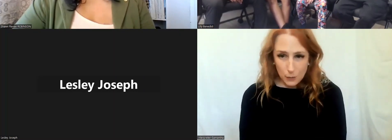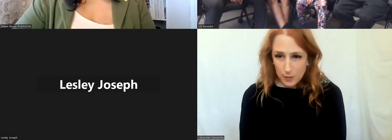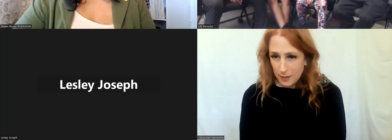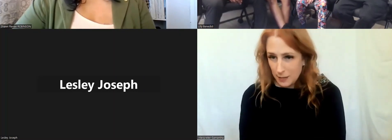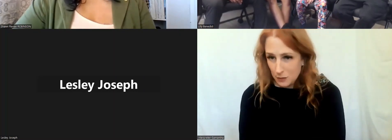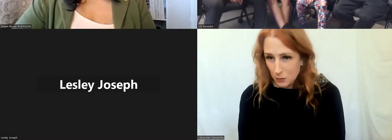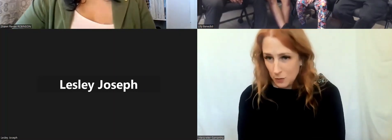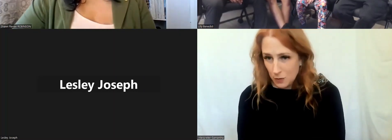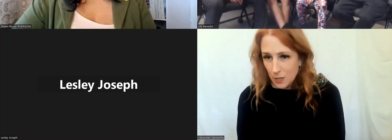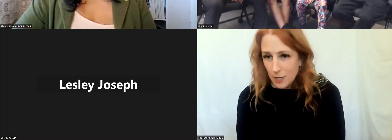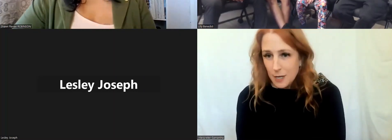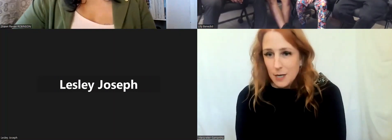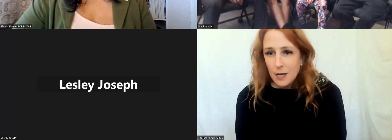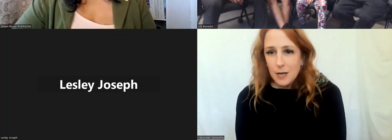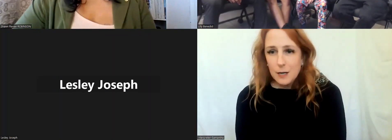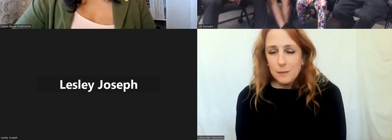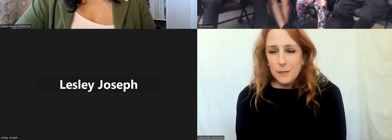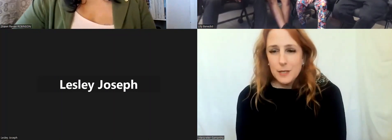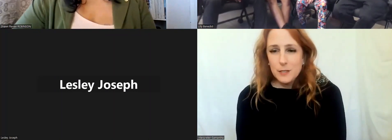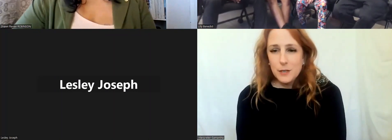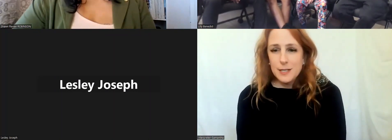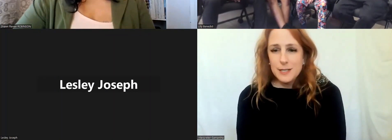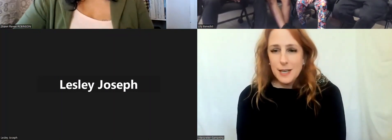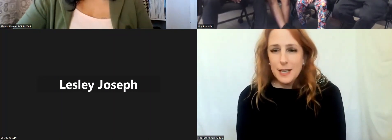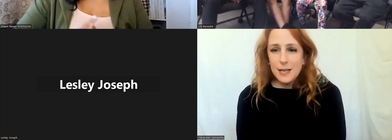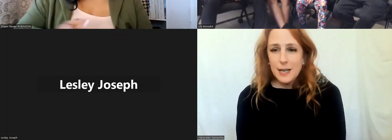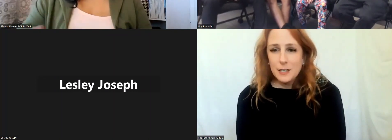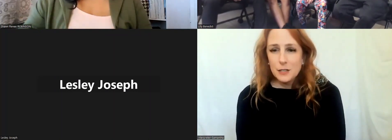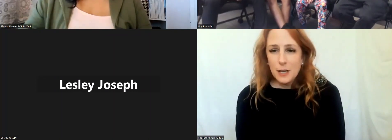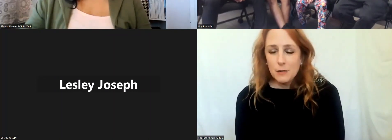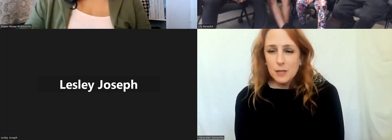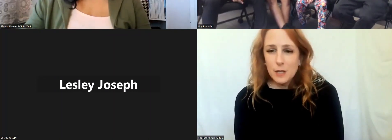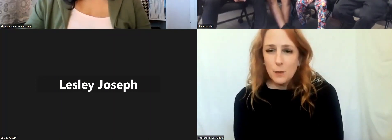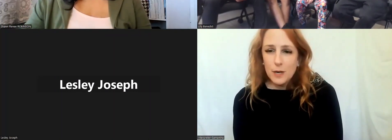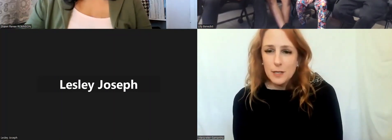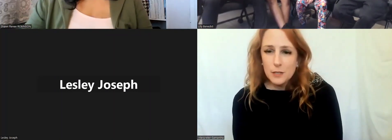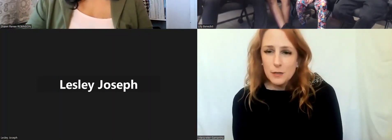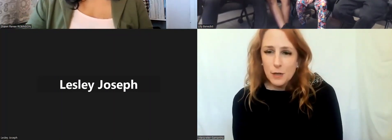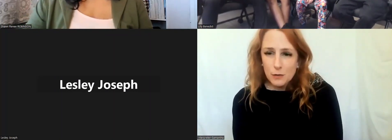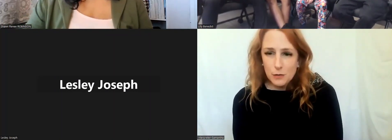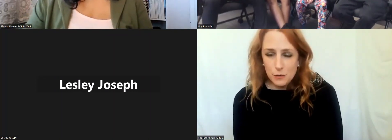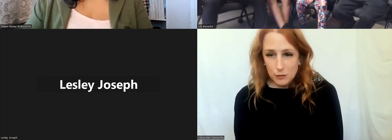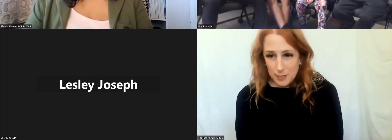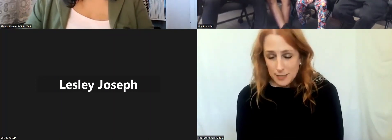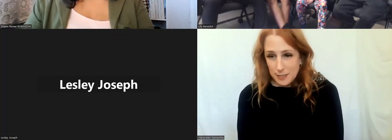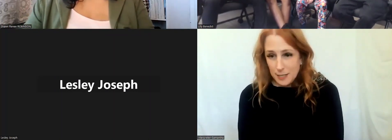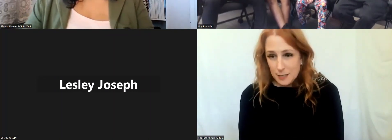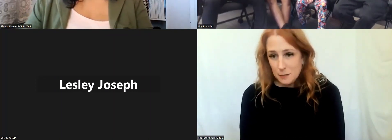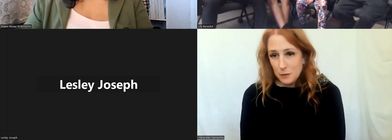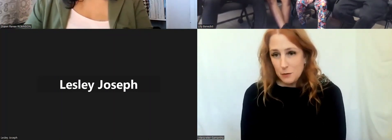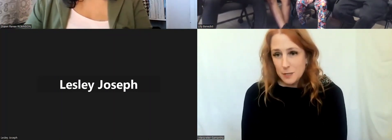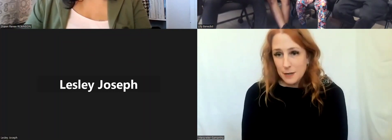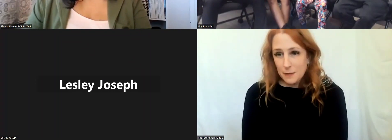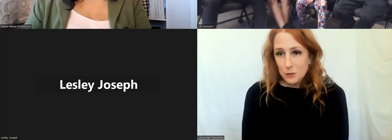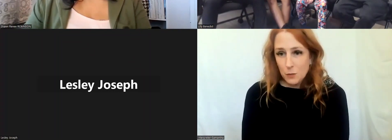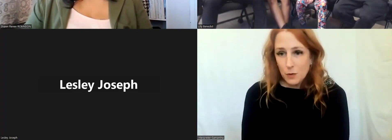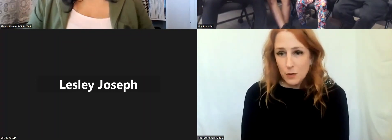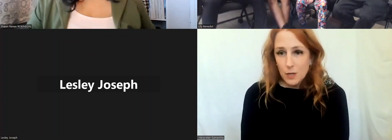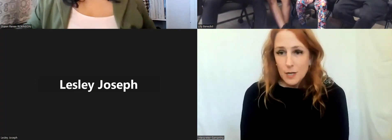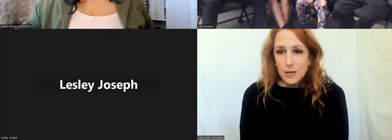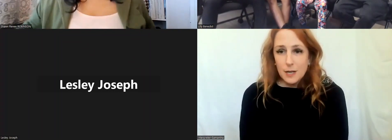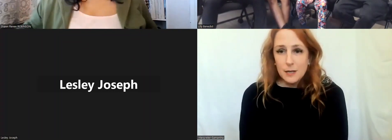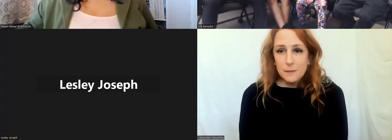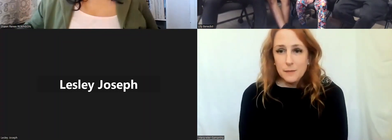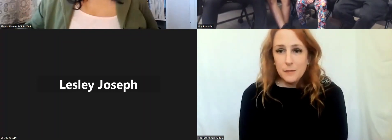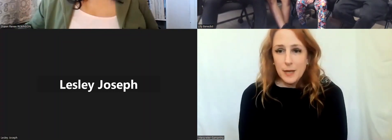struggling within that school. And so I decided I really wanted to go to CSD, to go to a deaf